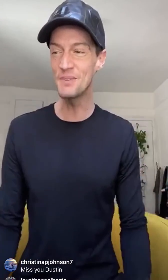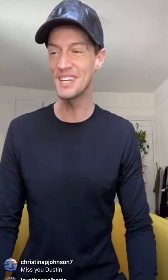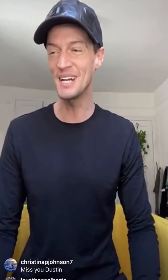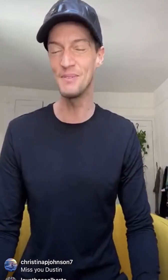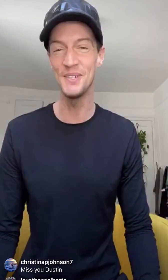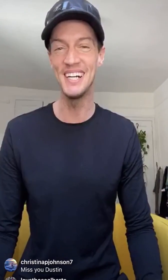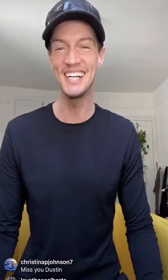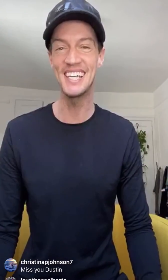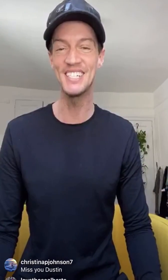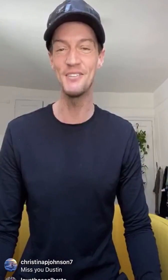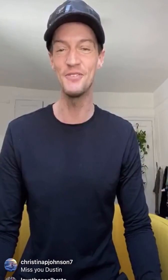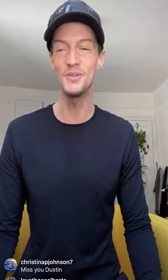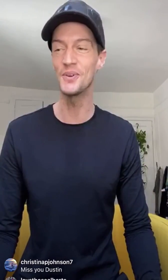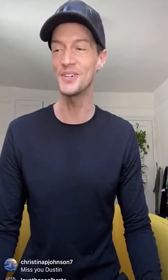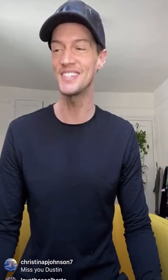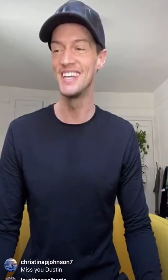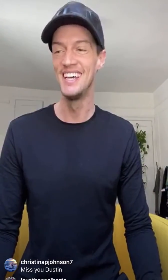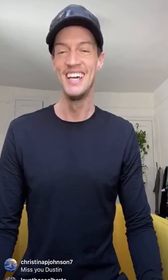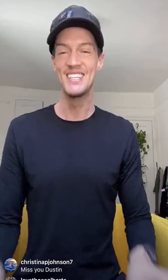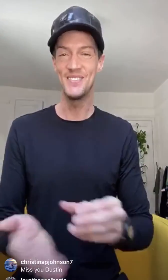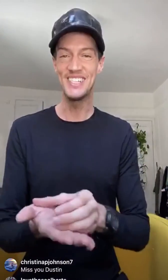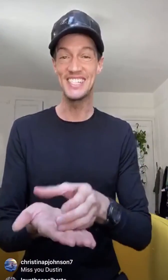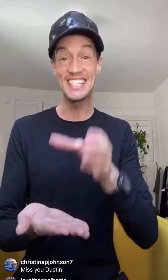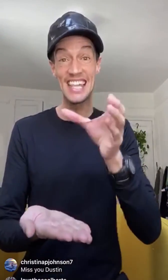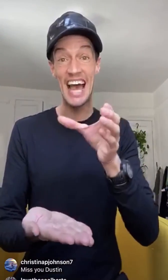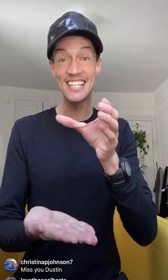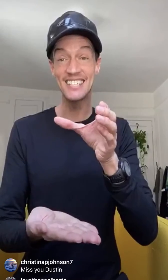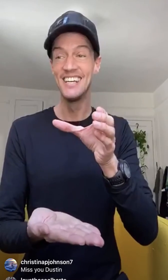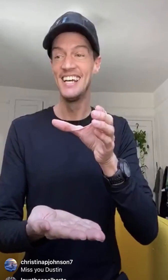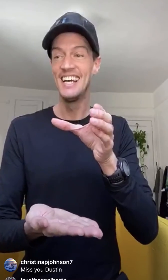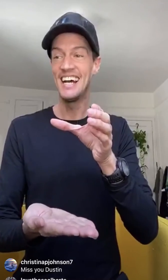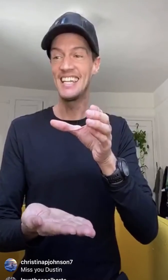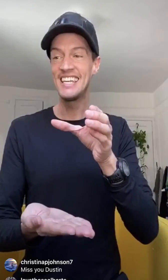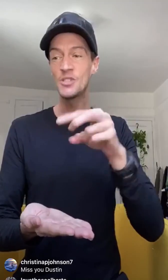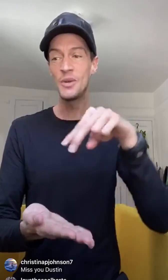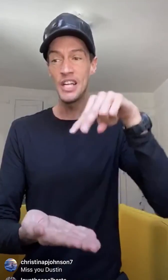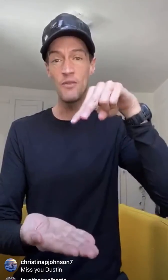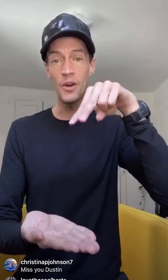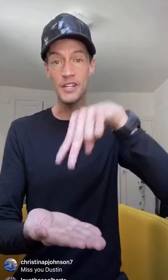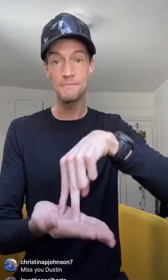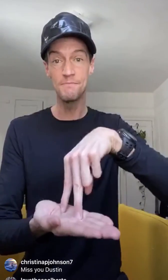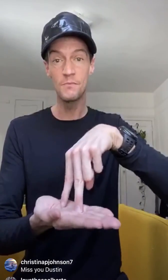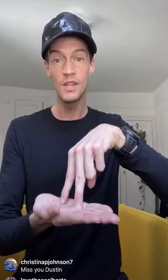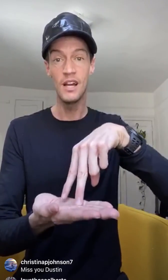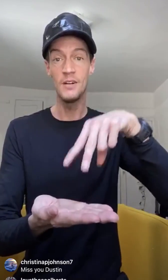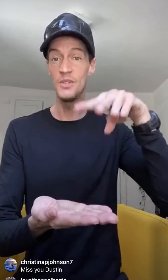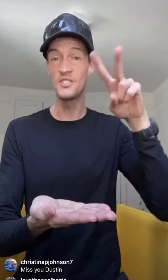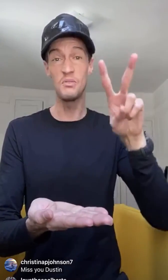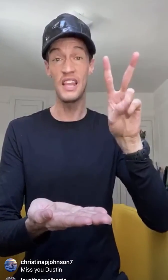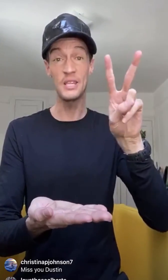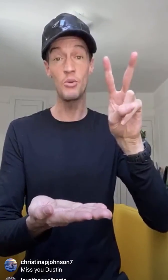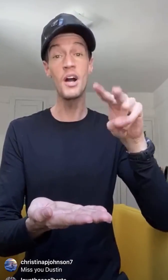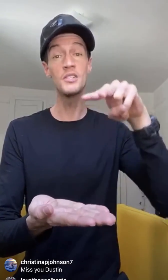me when I started communicating with some of my deaf friends. So I'm going to teach you a block of words in just a minute that really will change the game with your